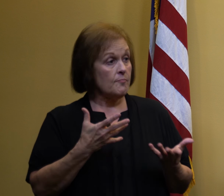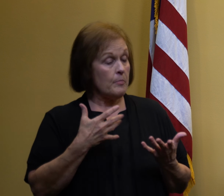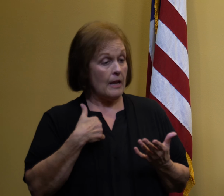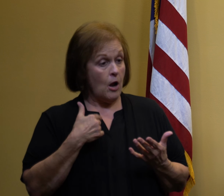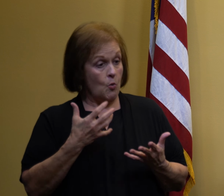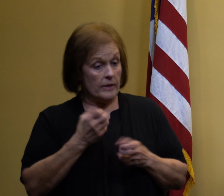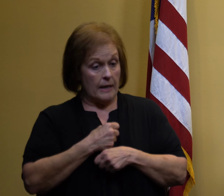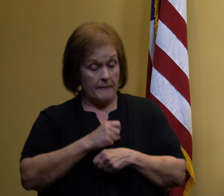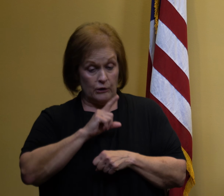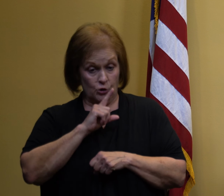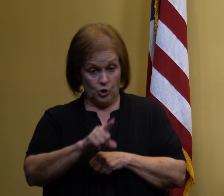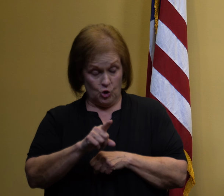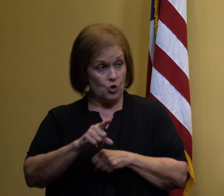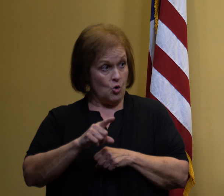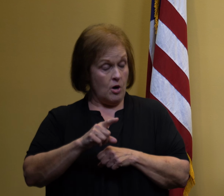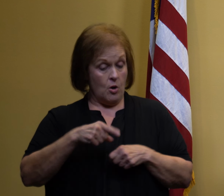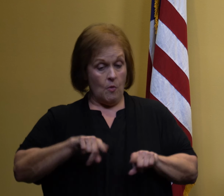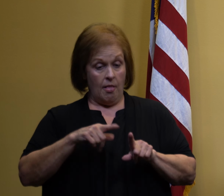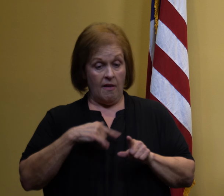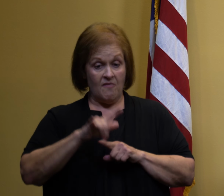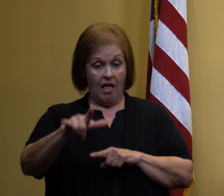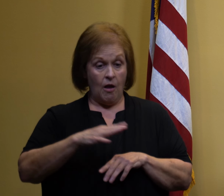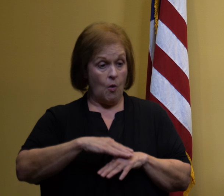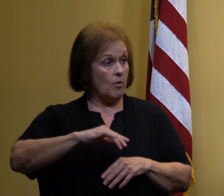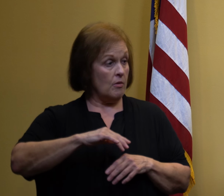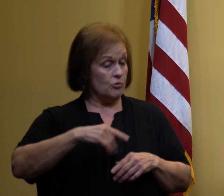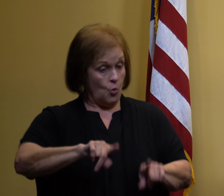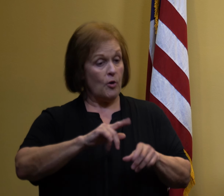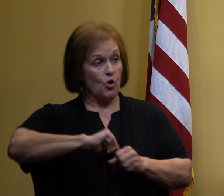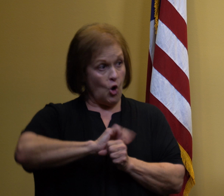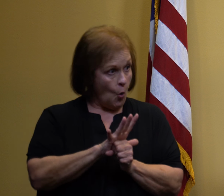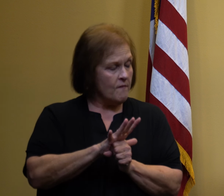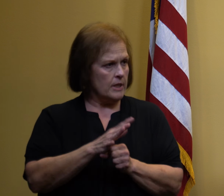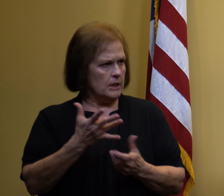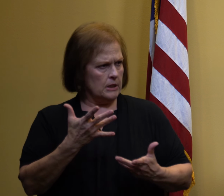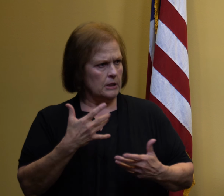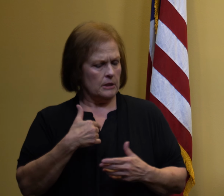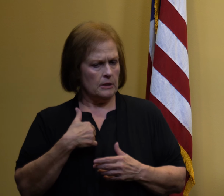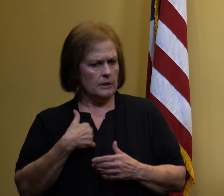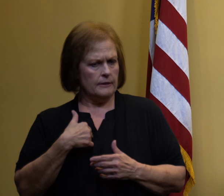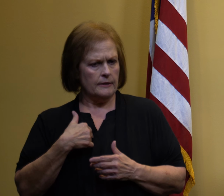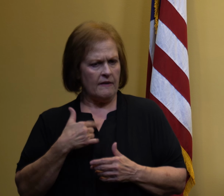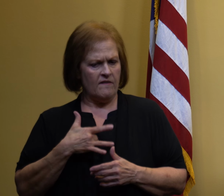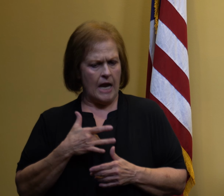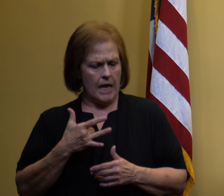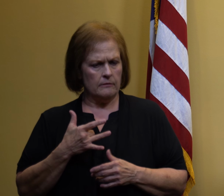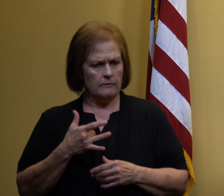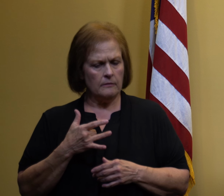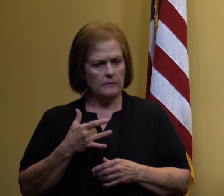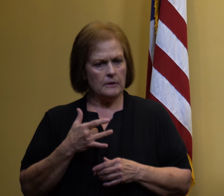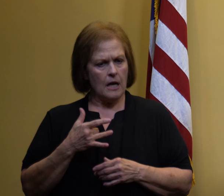I protect me, meaning peace of mind, the safety and the like, I am more protected